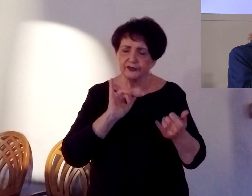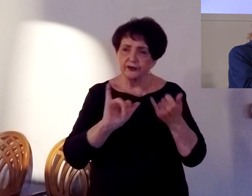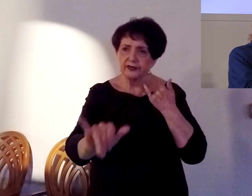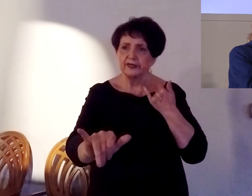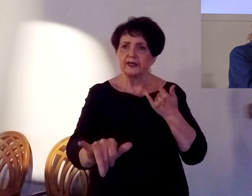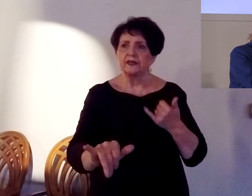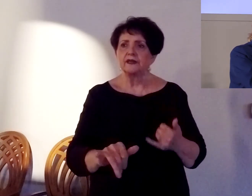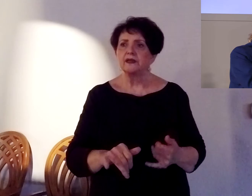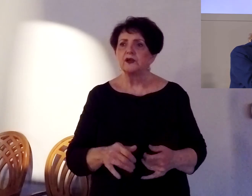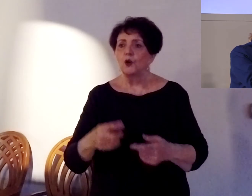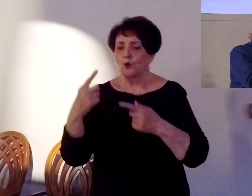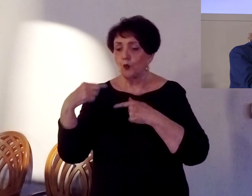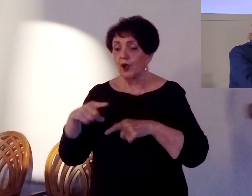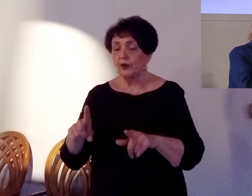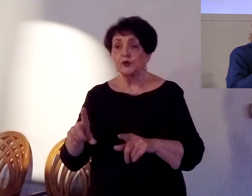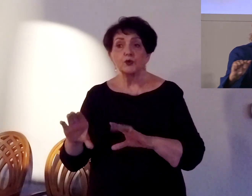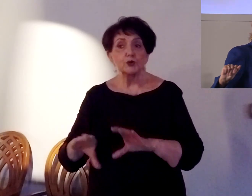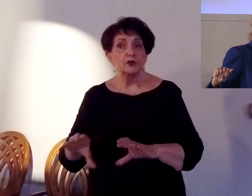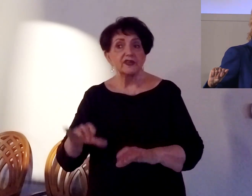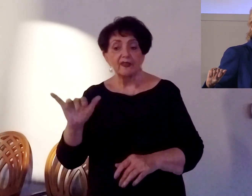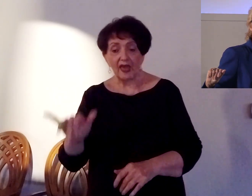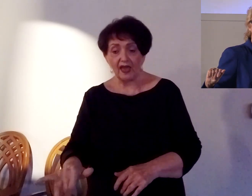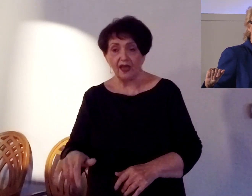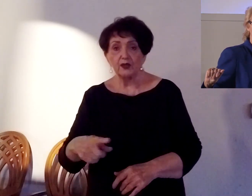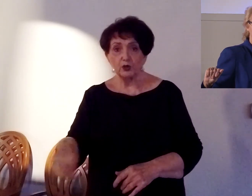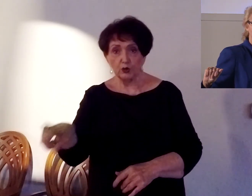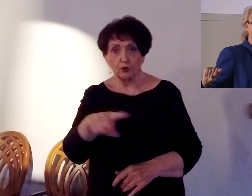doing that, you are God expanding